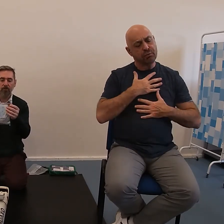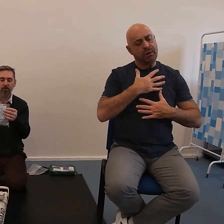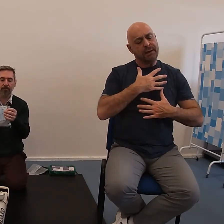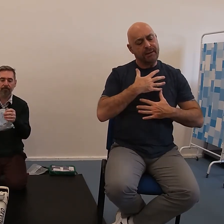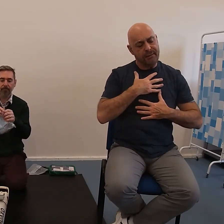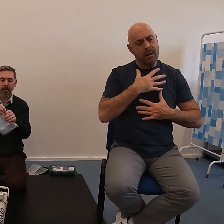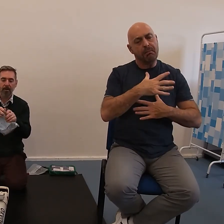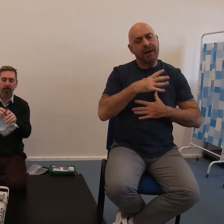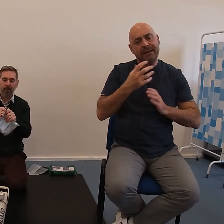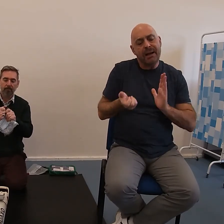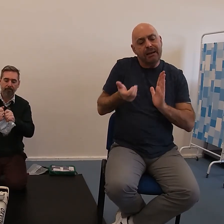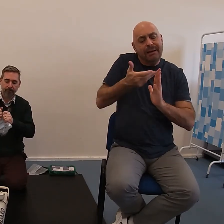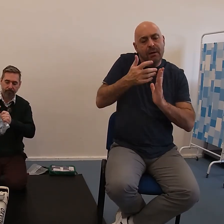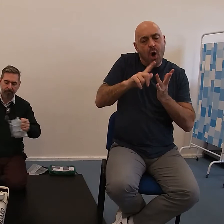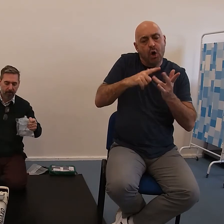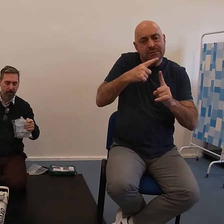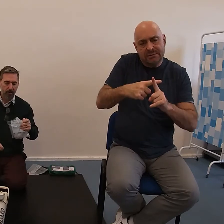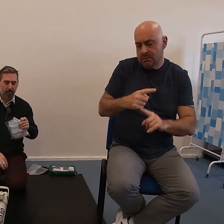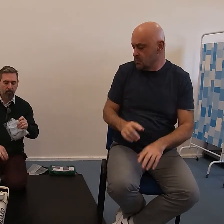use the most.